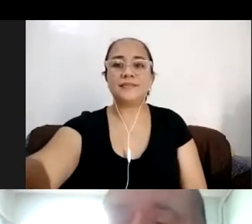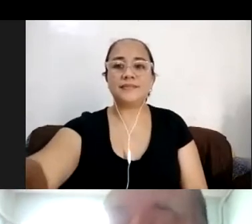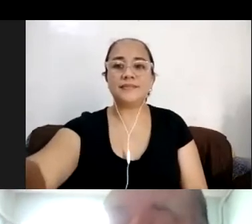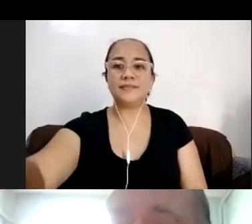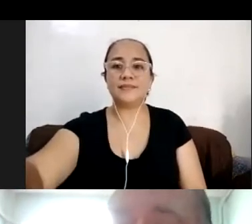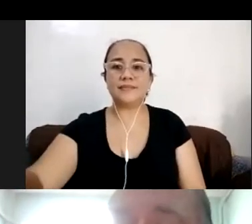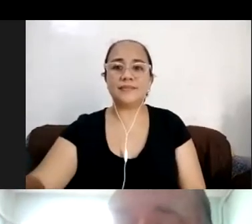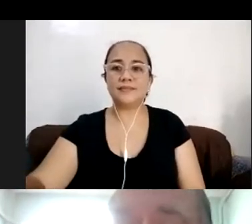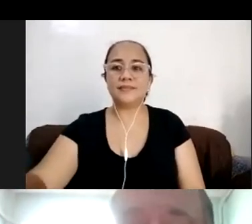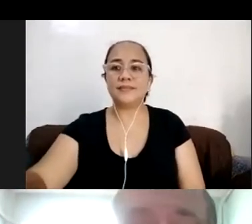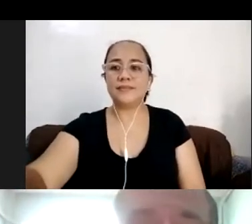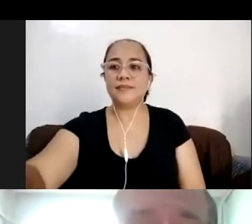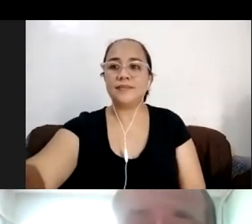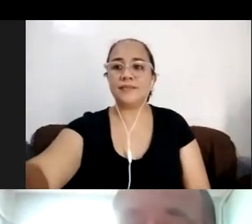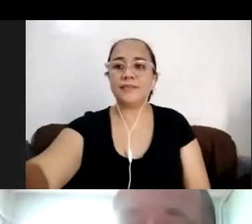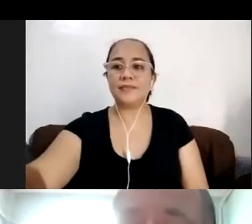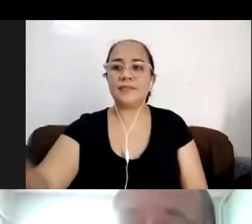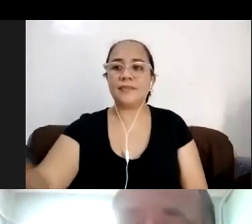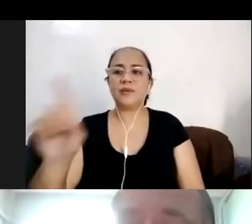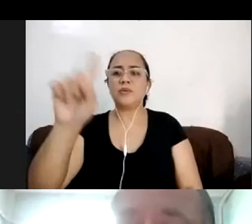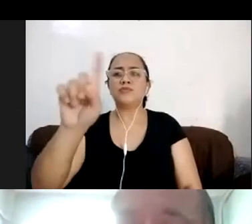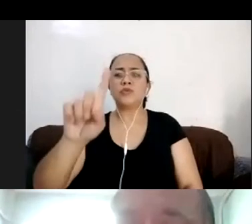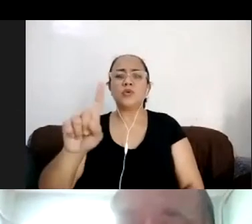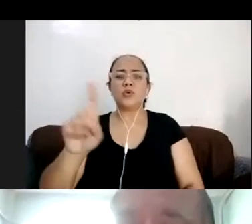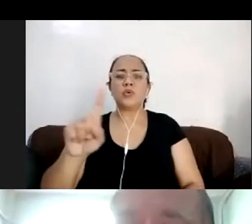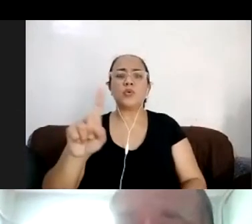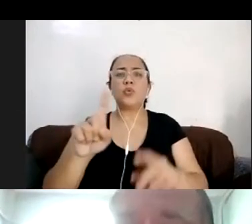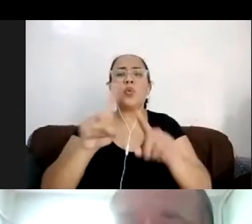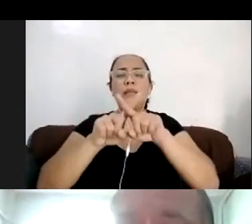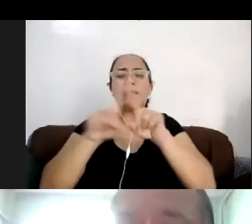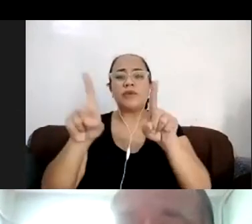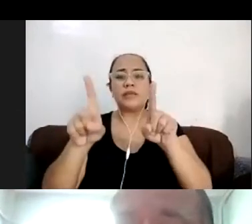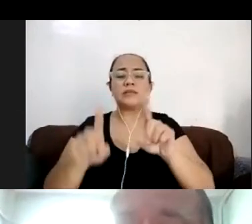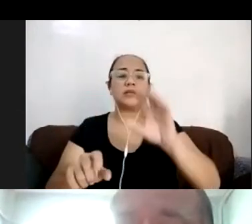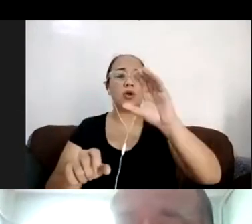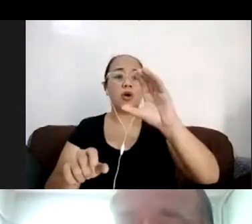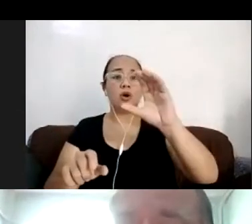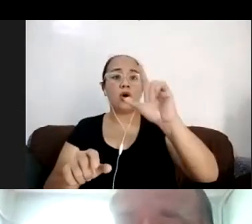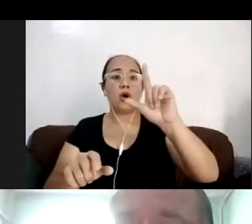can anyone tell me the difference between a clause and a phrase?